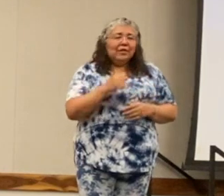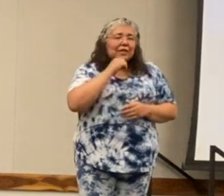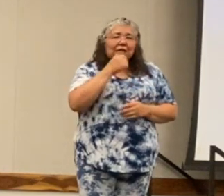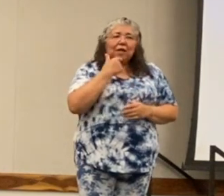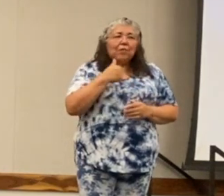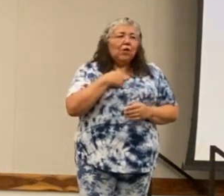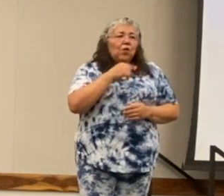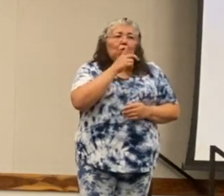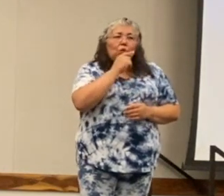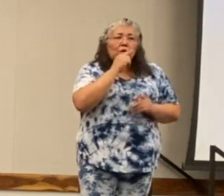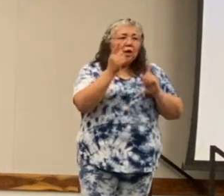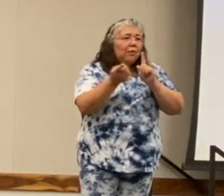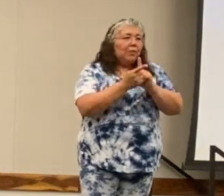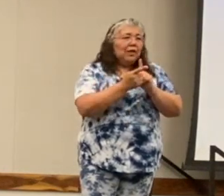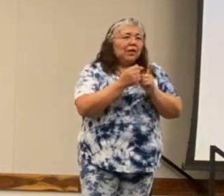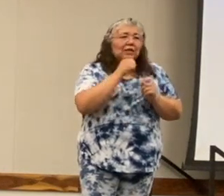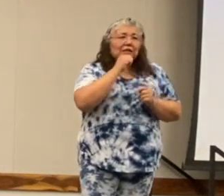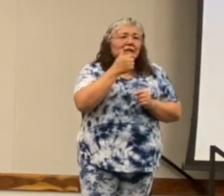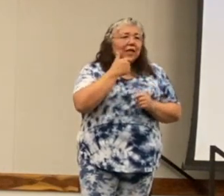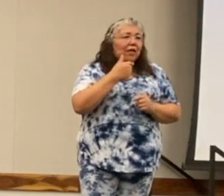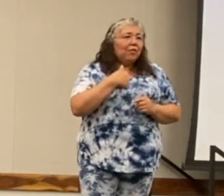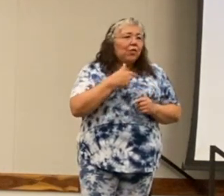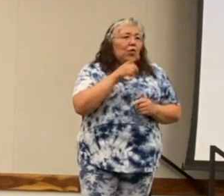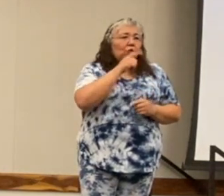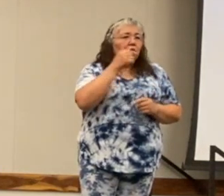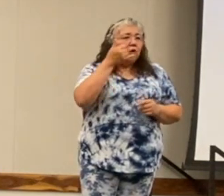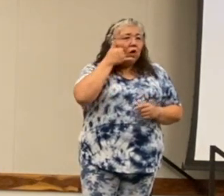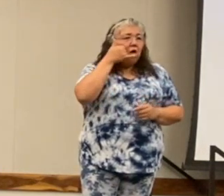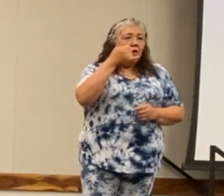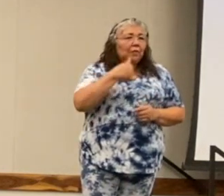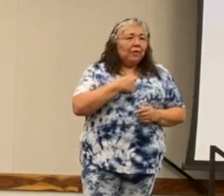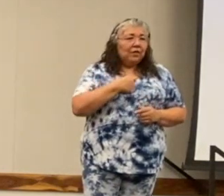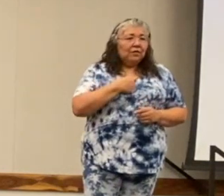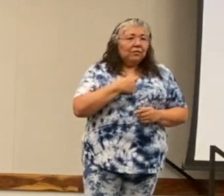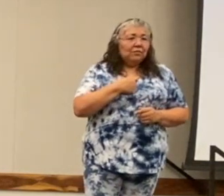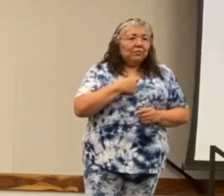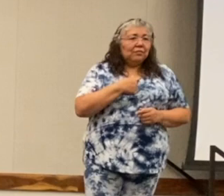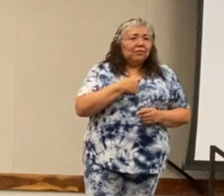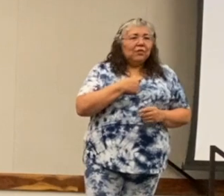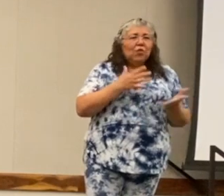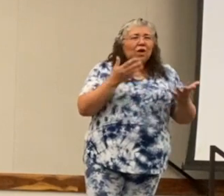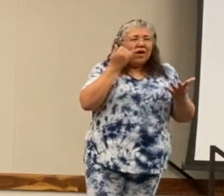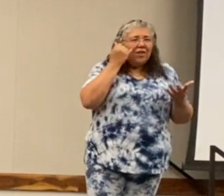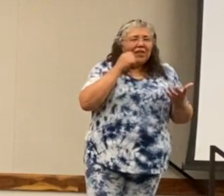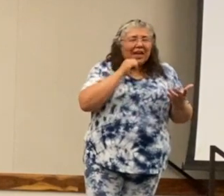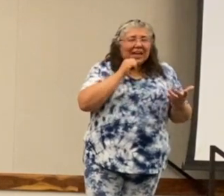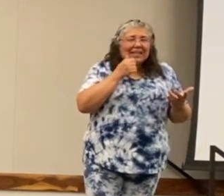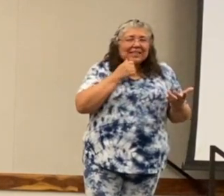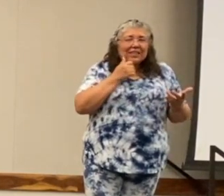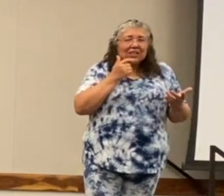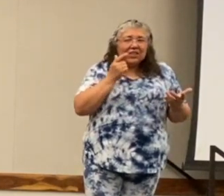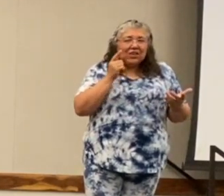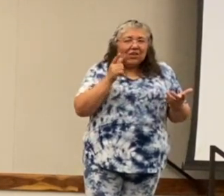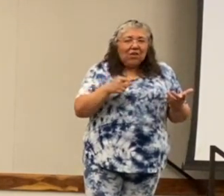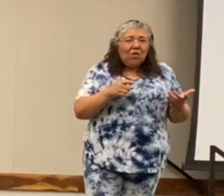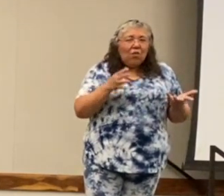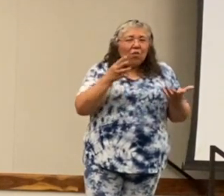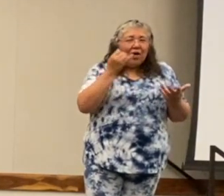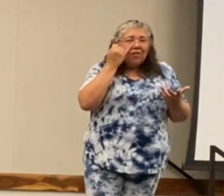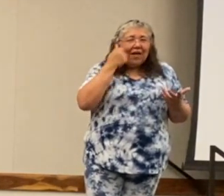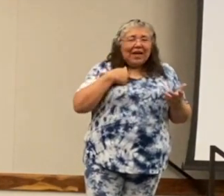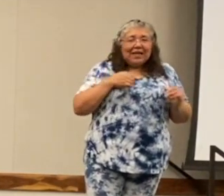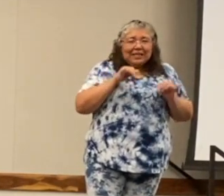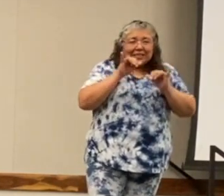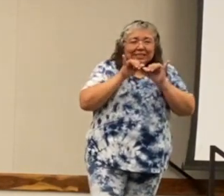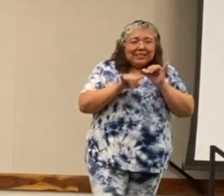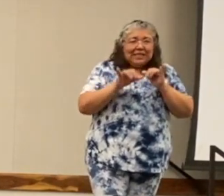me who I was going to meet. He didn't tell me who was going to call me. But what if I didn't go? What if I stayed